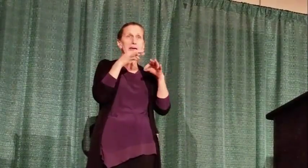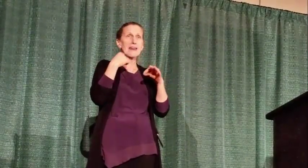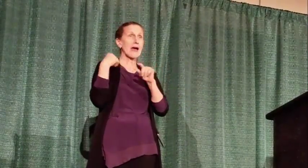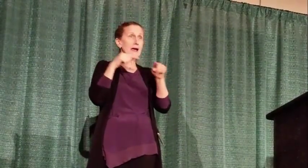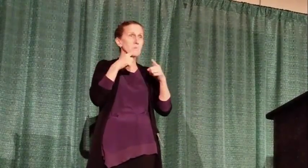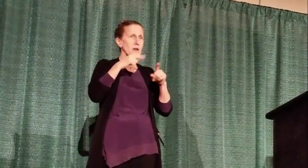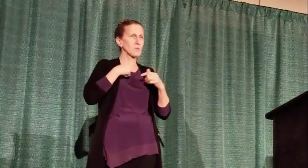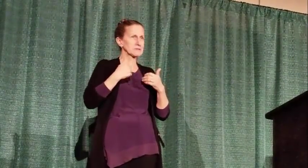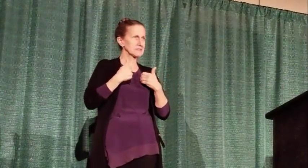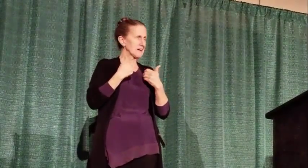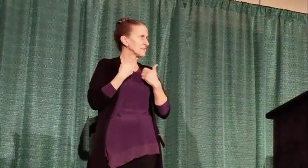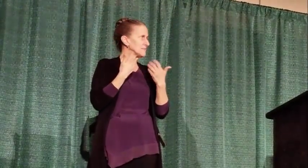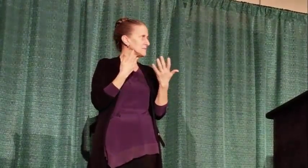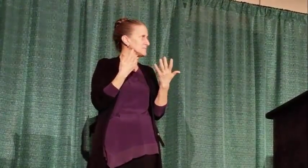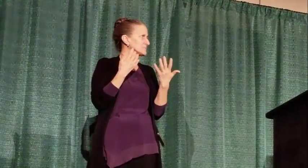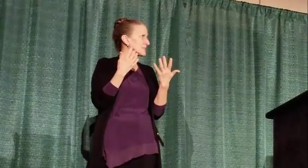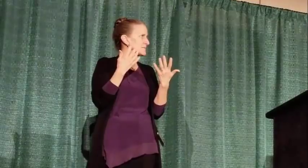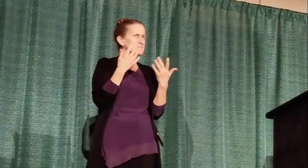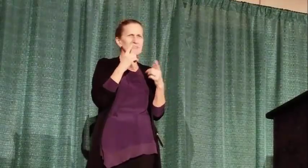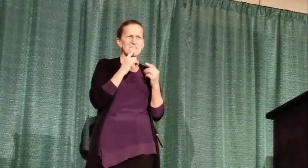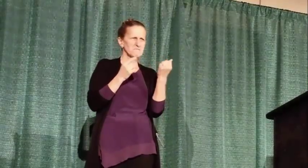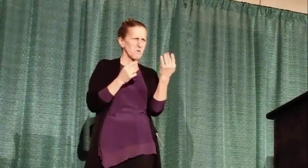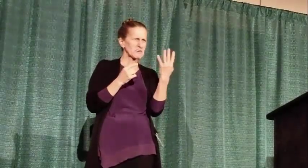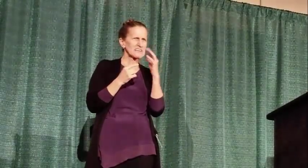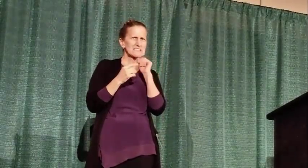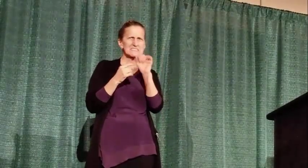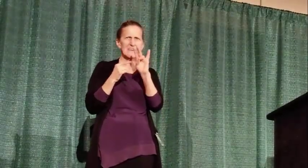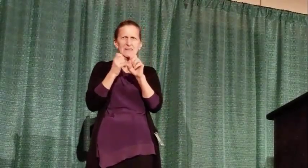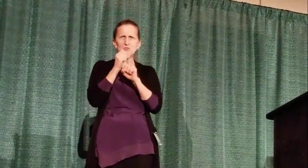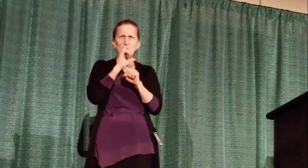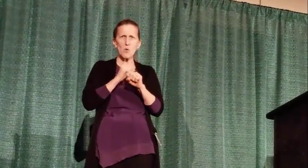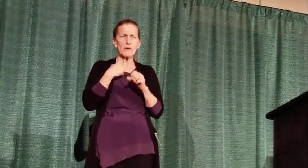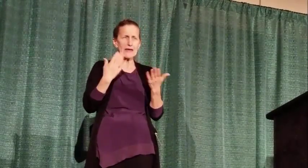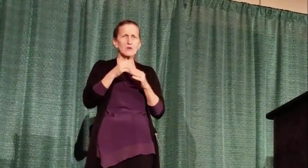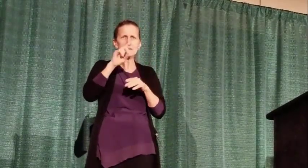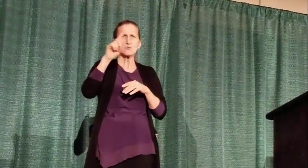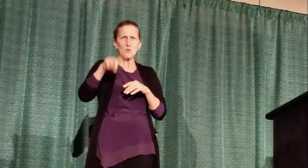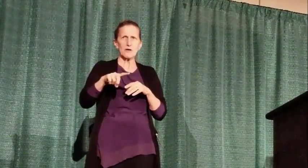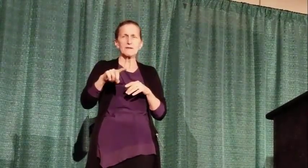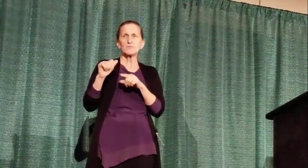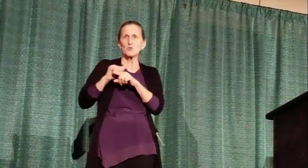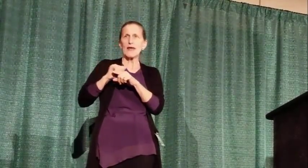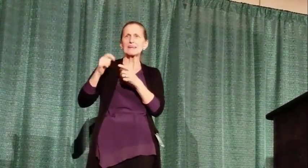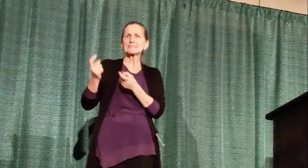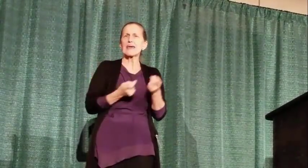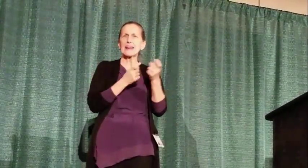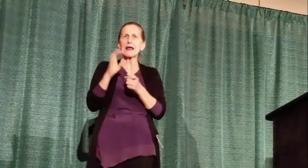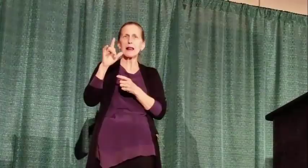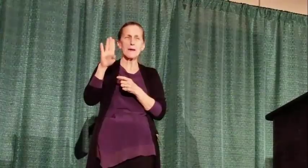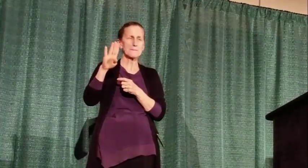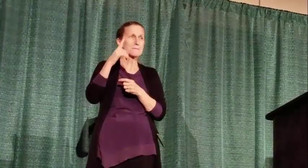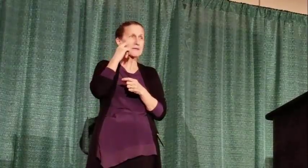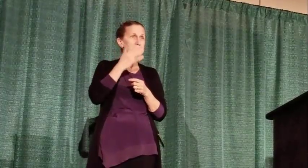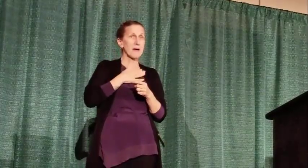child, well, not a child, but between I was 14 to 17 years old. I was here in Detroit training at the Detroit Skating Club because